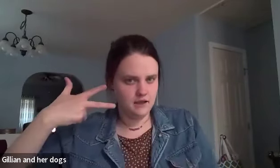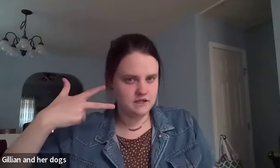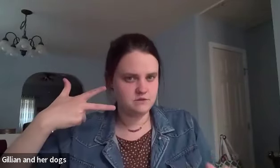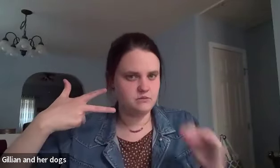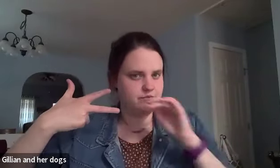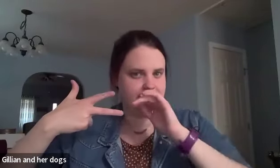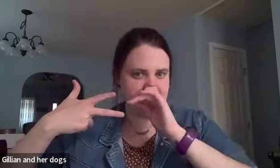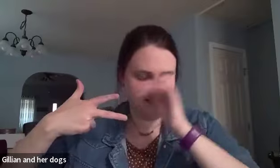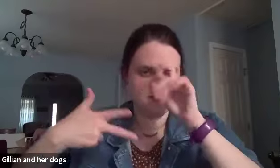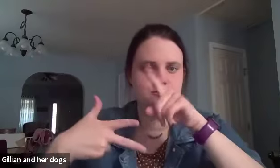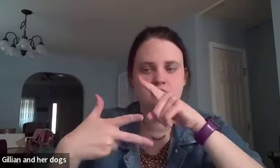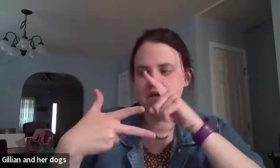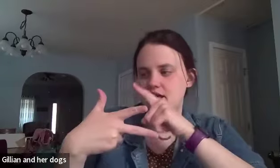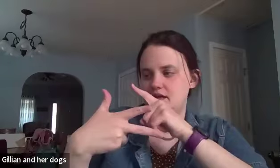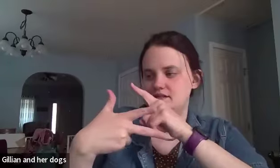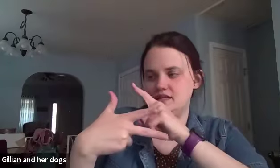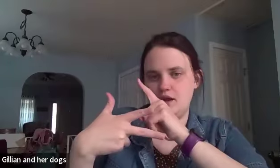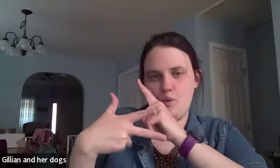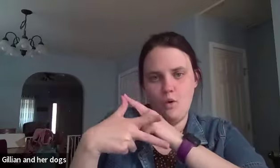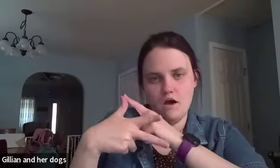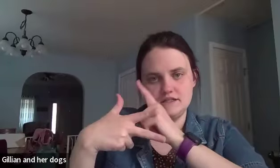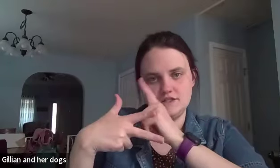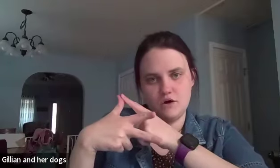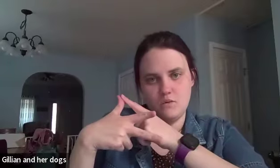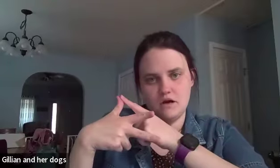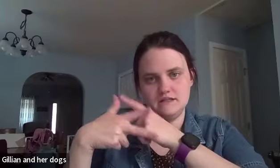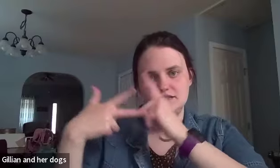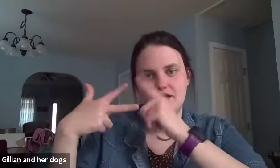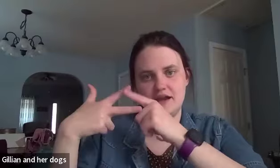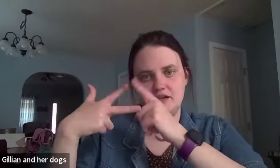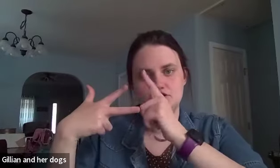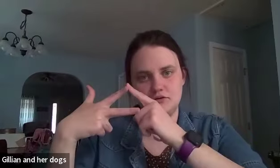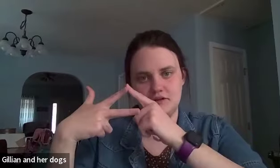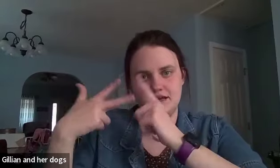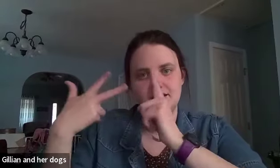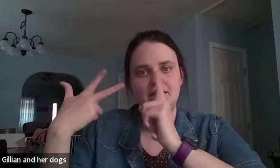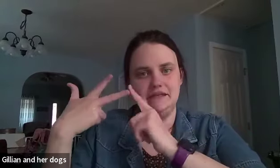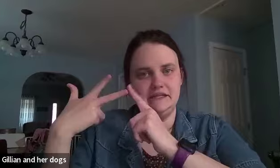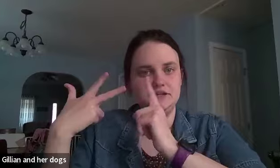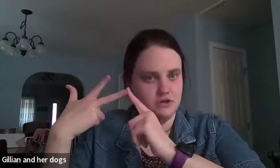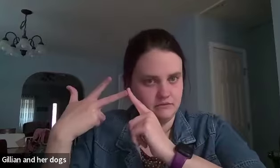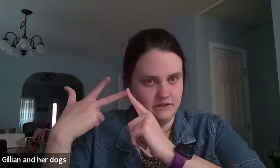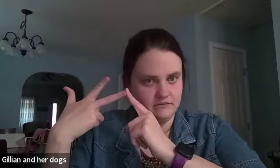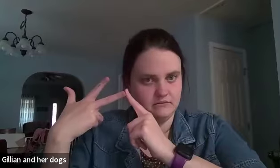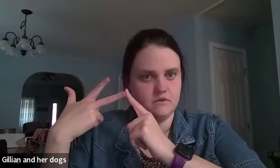had last week, but we didn't get to. It is the want, don't want, don't like, need, don't need.